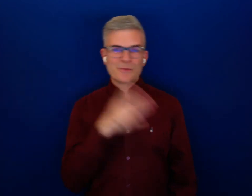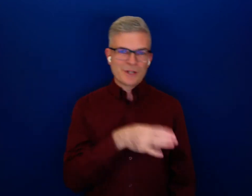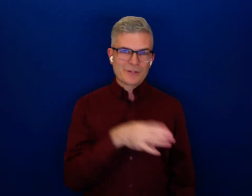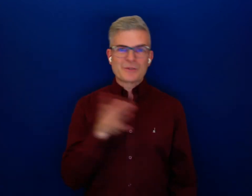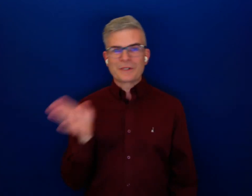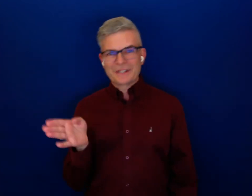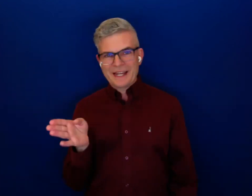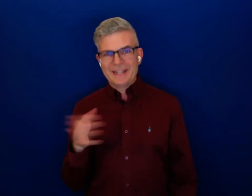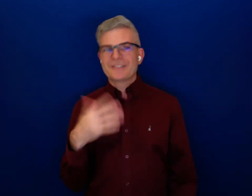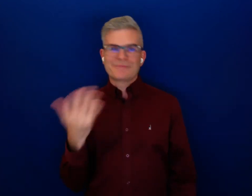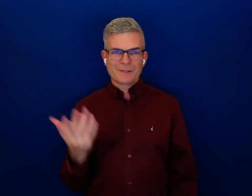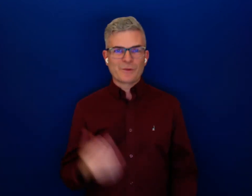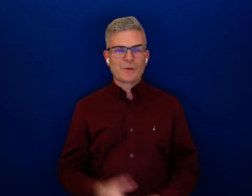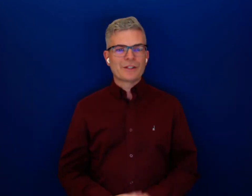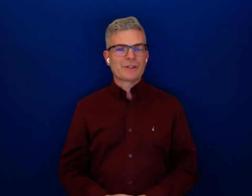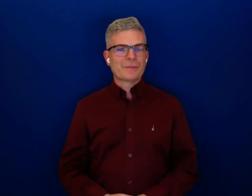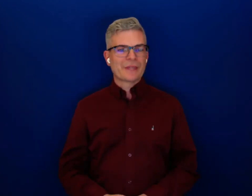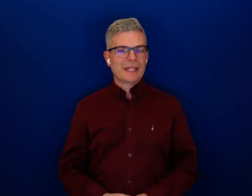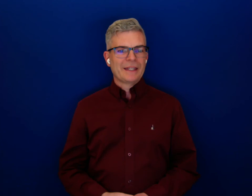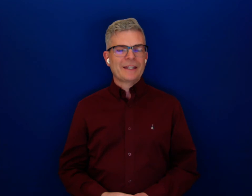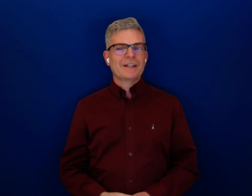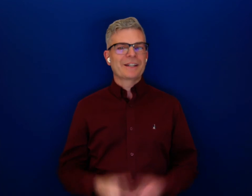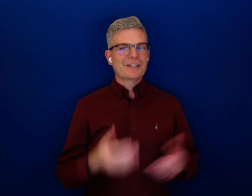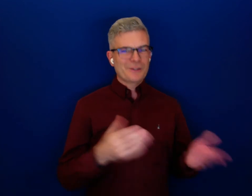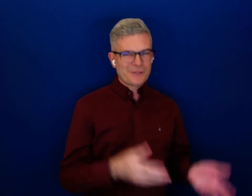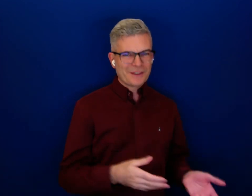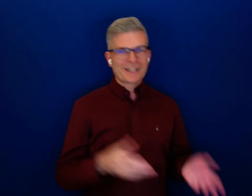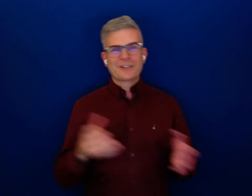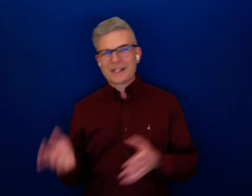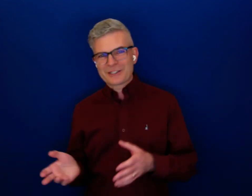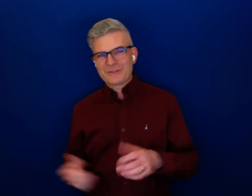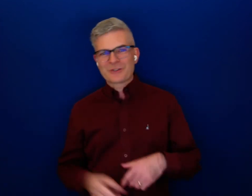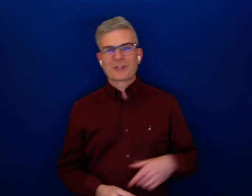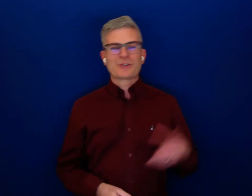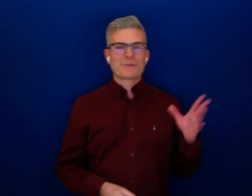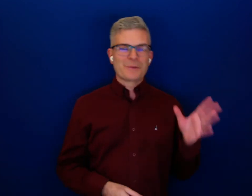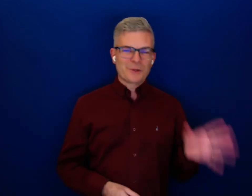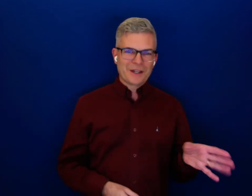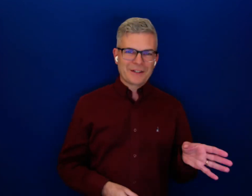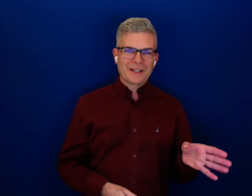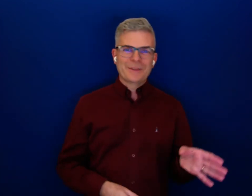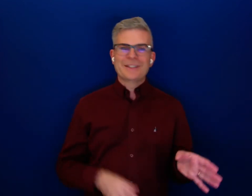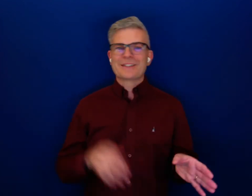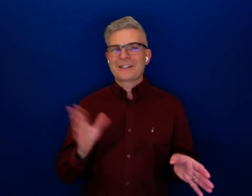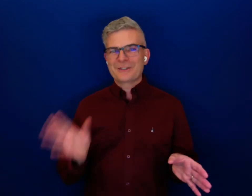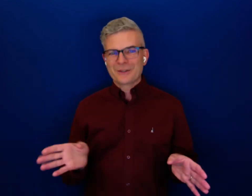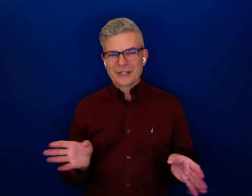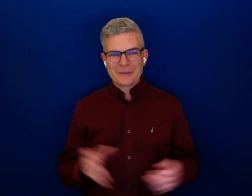two dogs, one cat, if you want to. Again, using that contrastive structure from your non-dominant side to your dominant